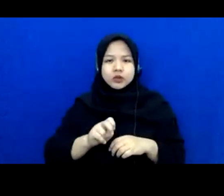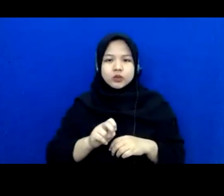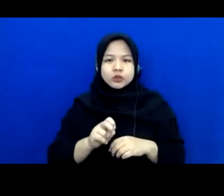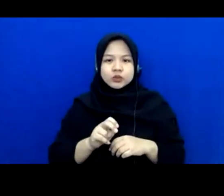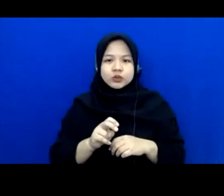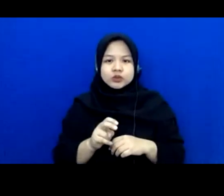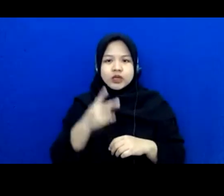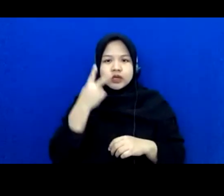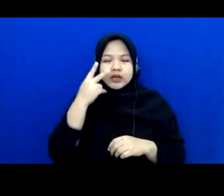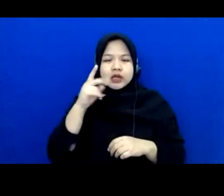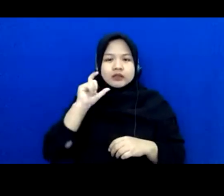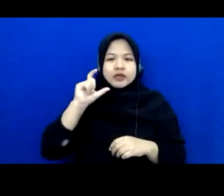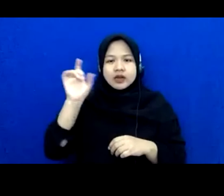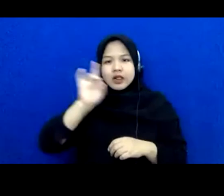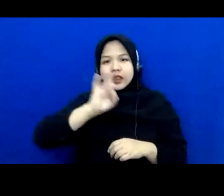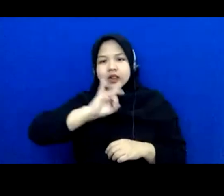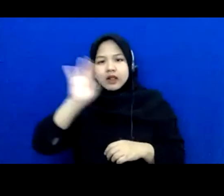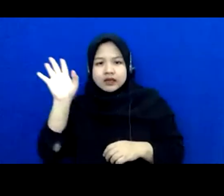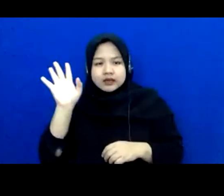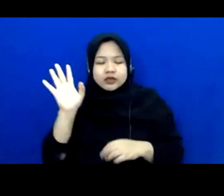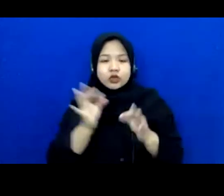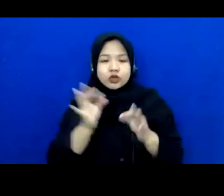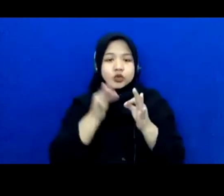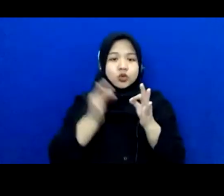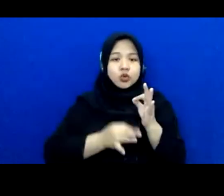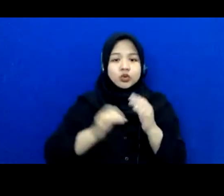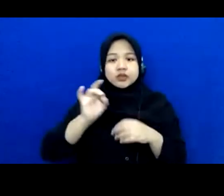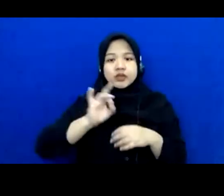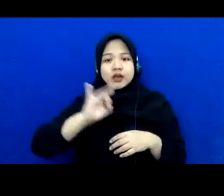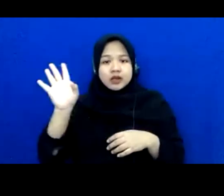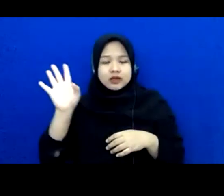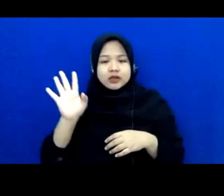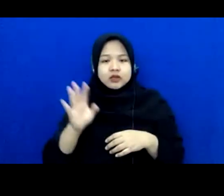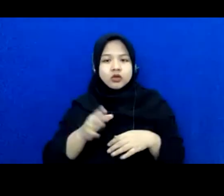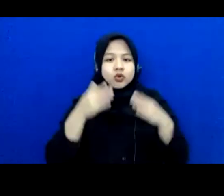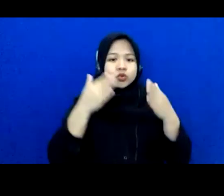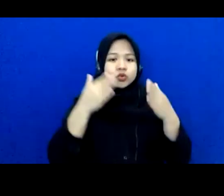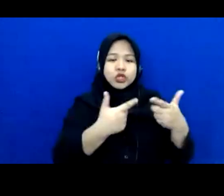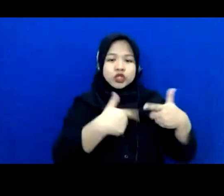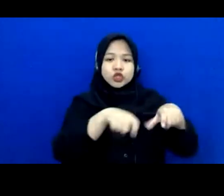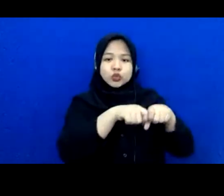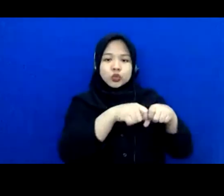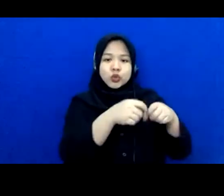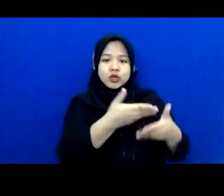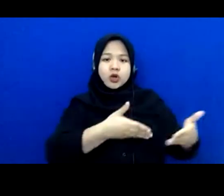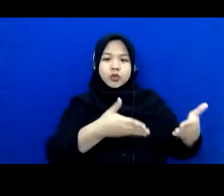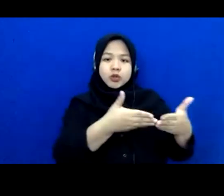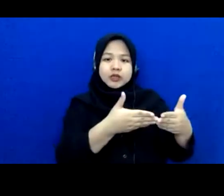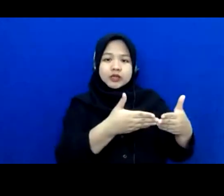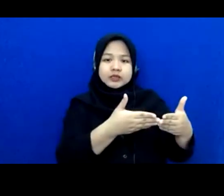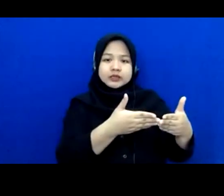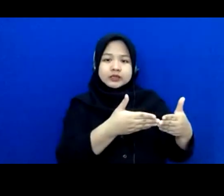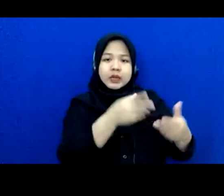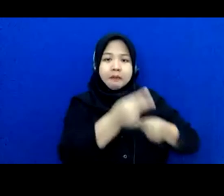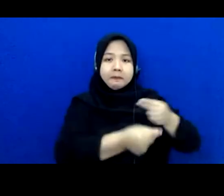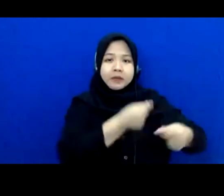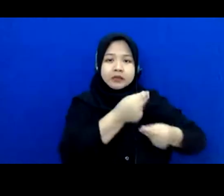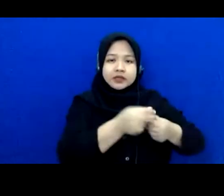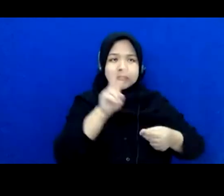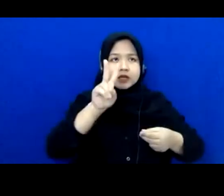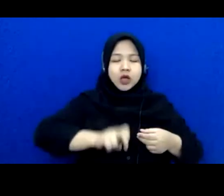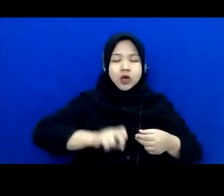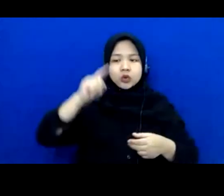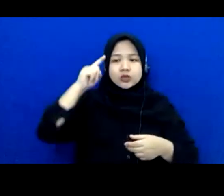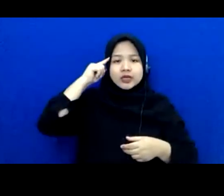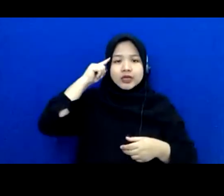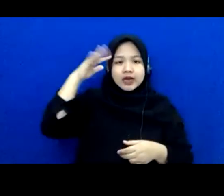different way to reach patients. As a new brand in the market, we had to sort of get creative. So it